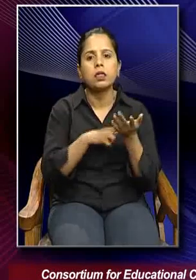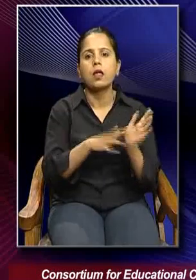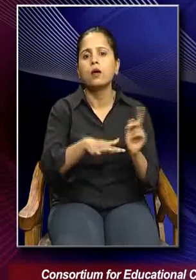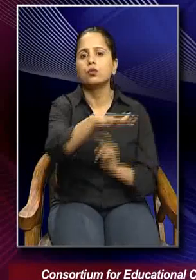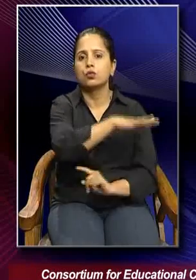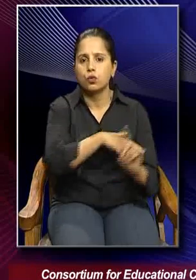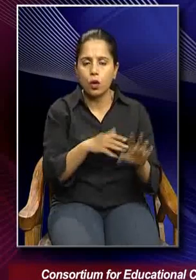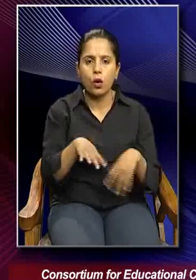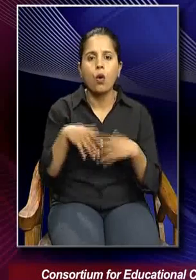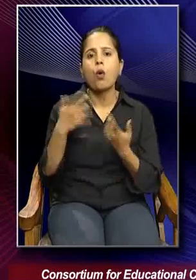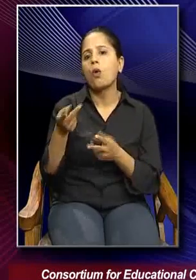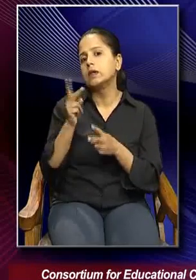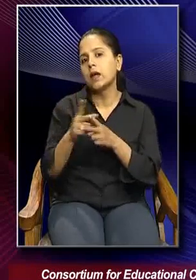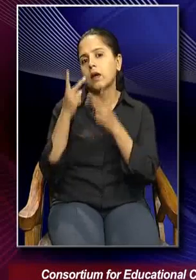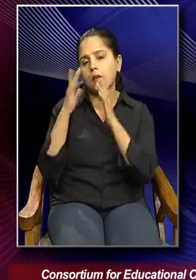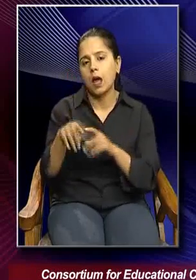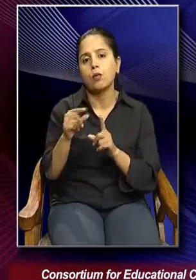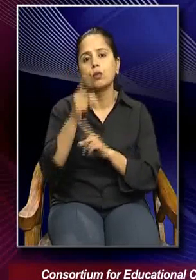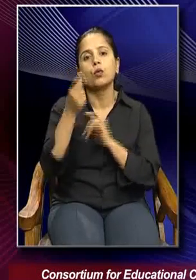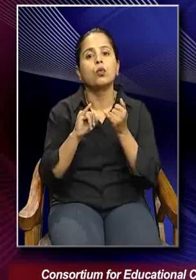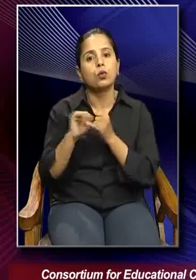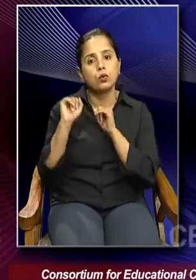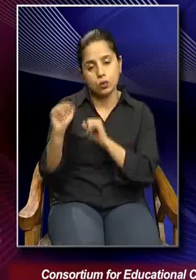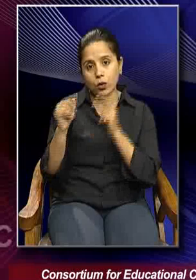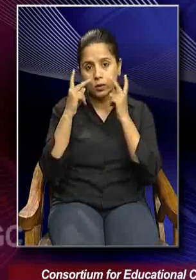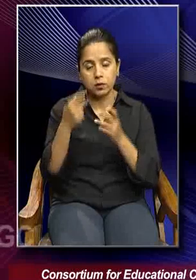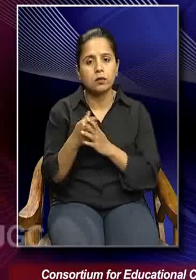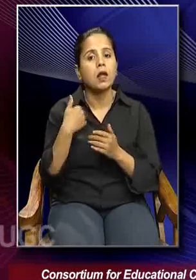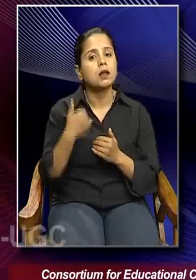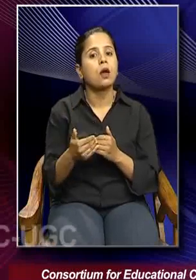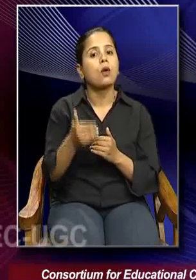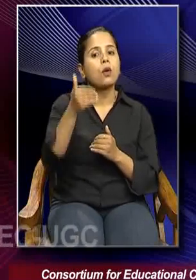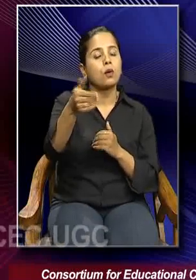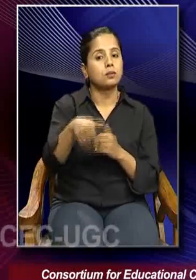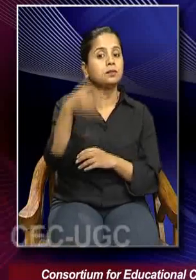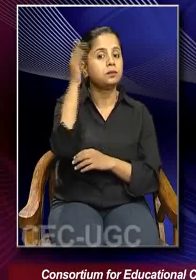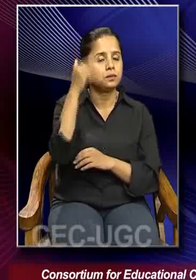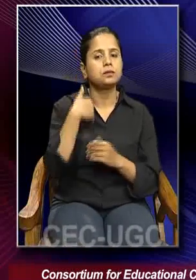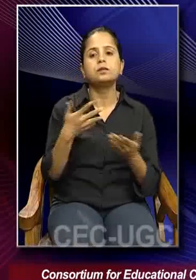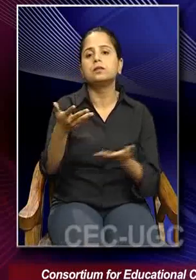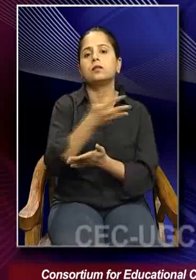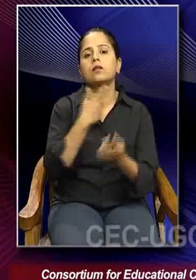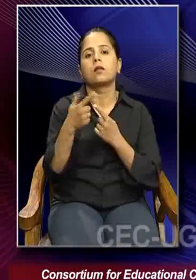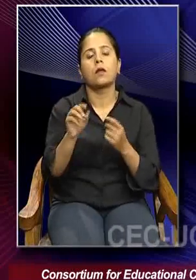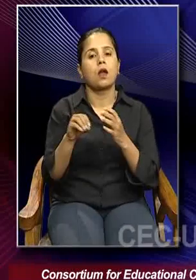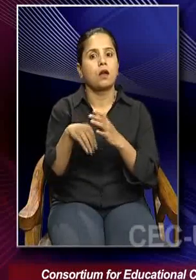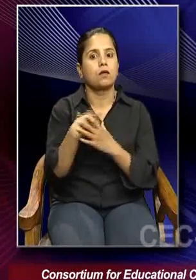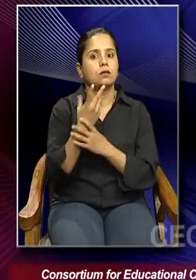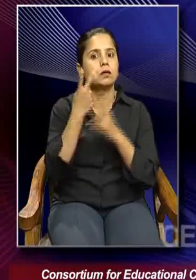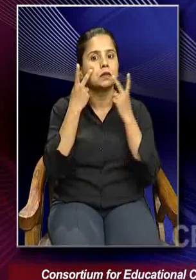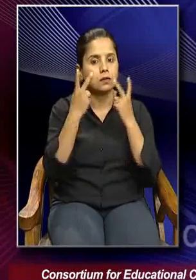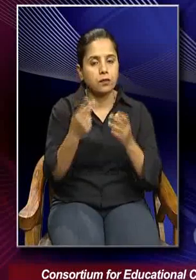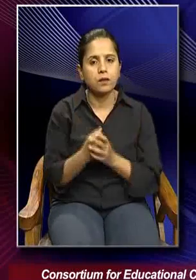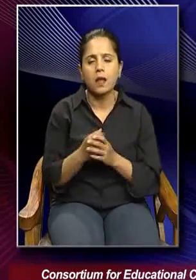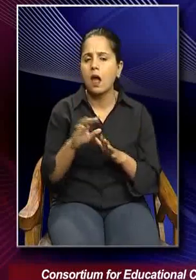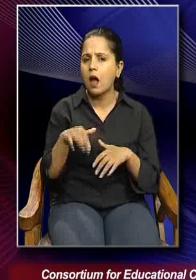as well as for the existence of Purush, we will now in this lecture be discussing evolution. That